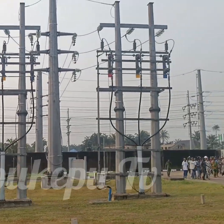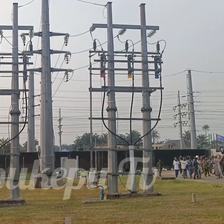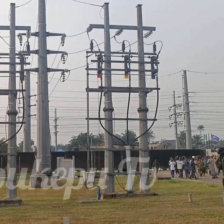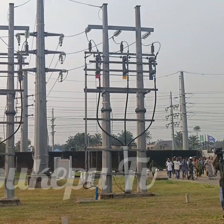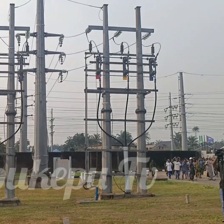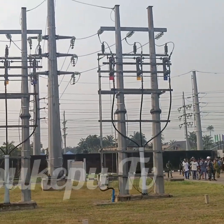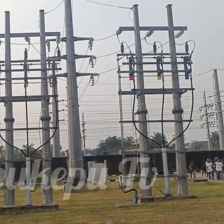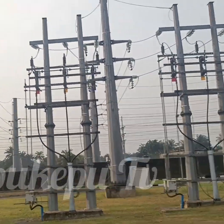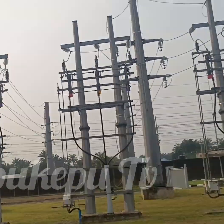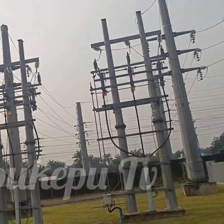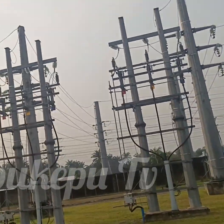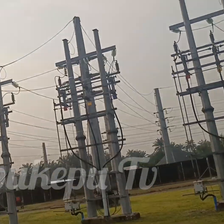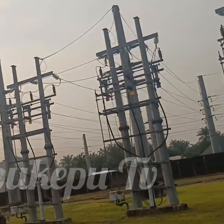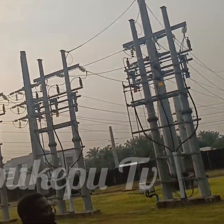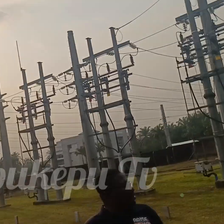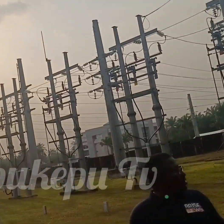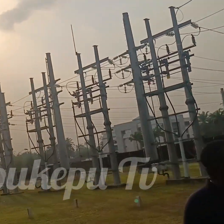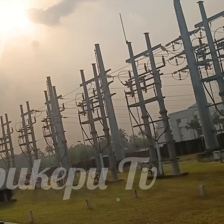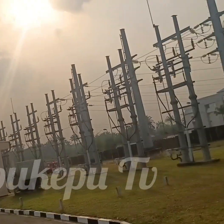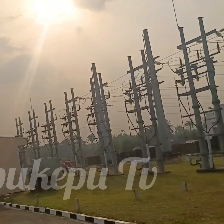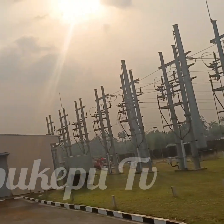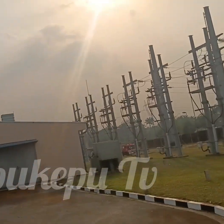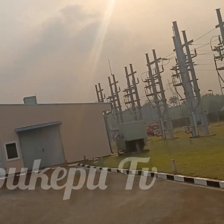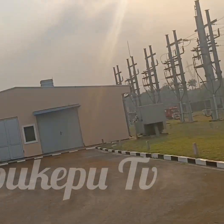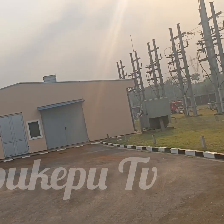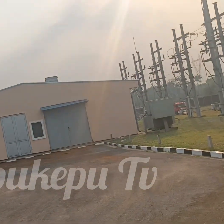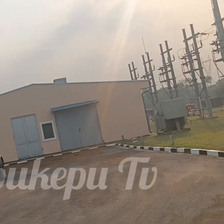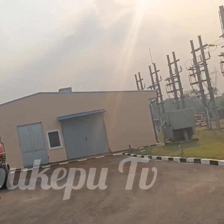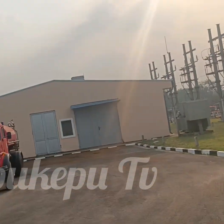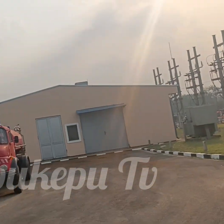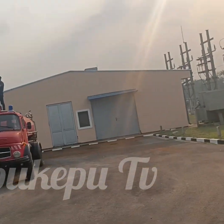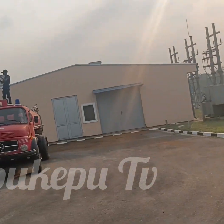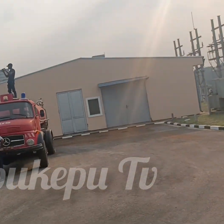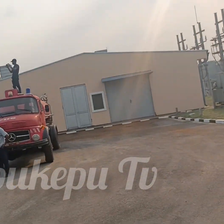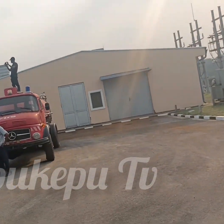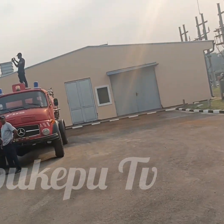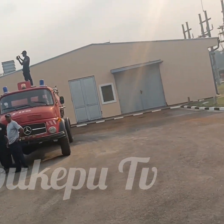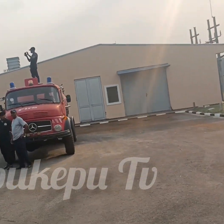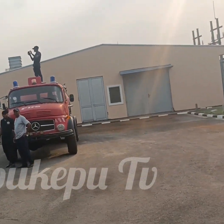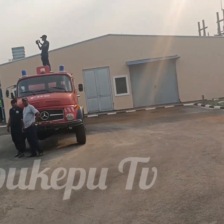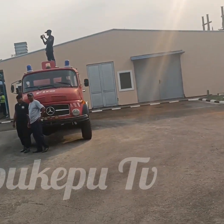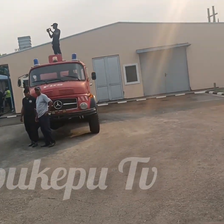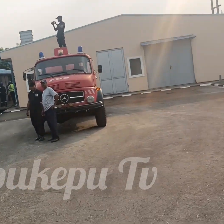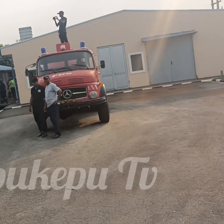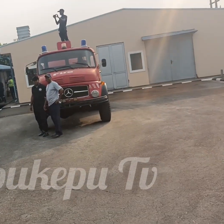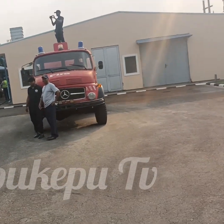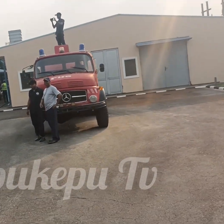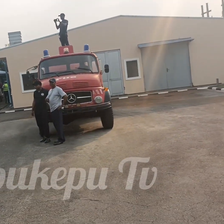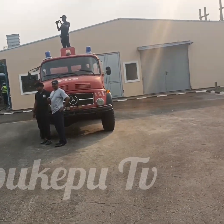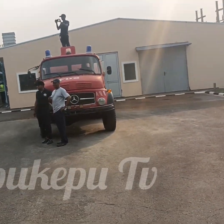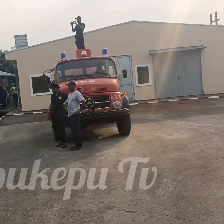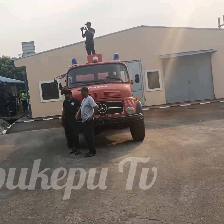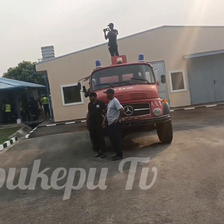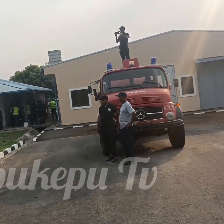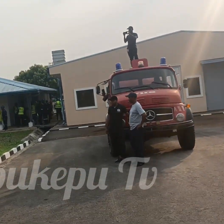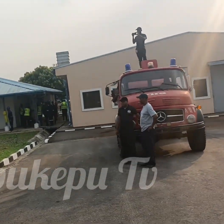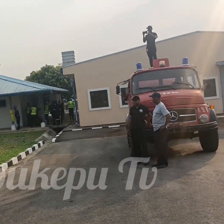2024. All to the glory of God, Abba Geometric Power Plant has been